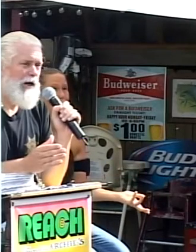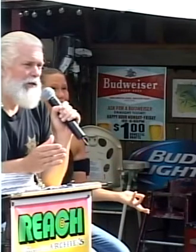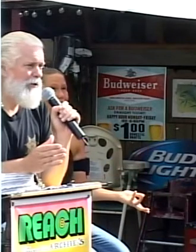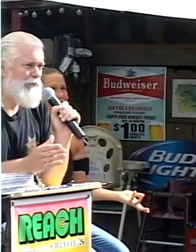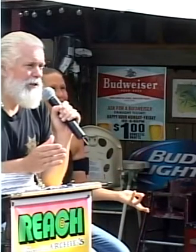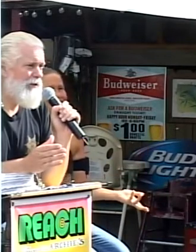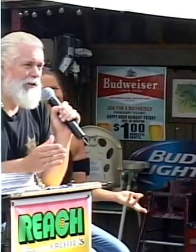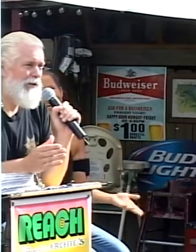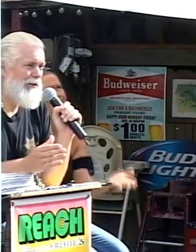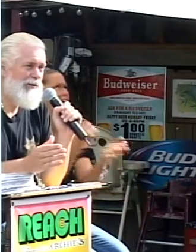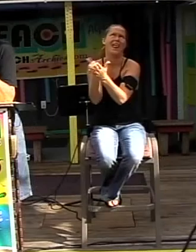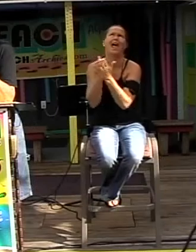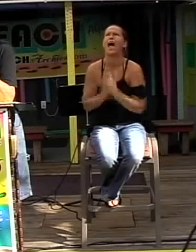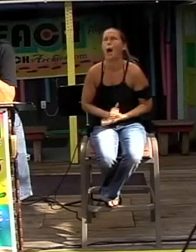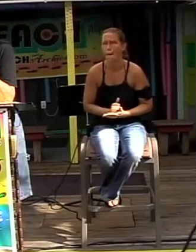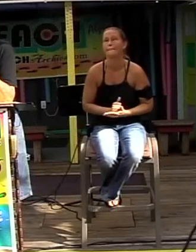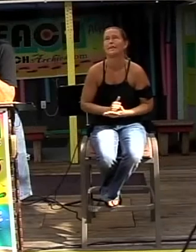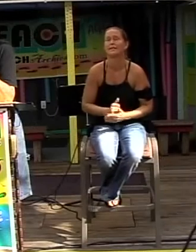God, help me.